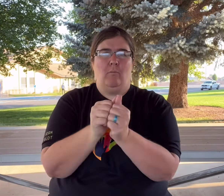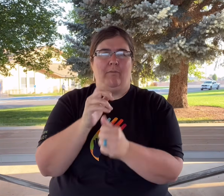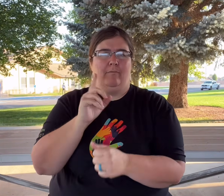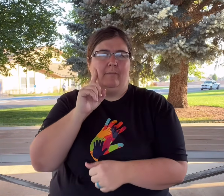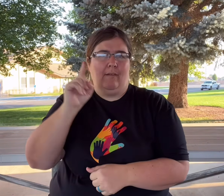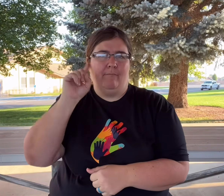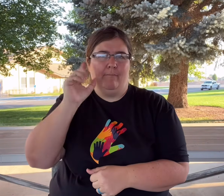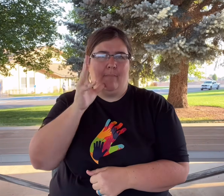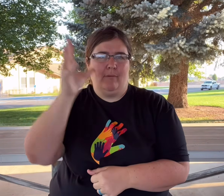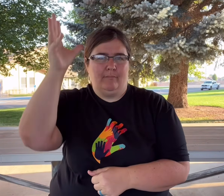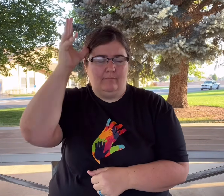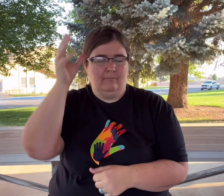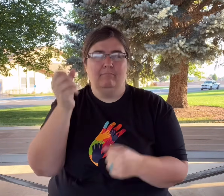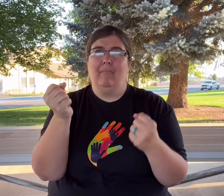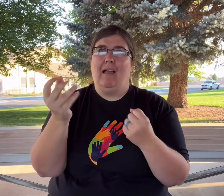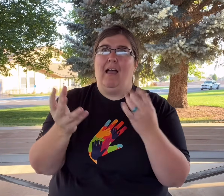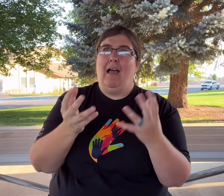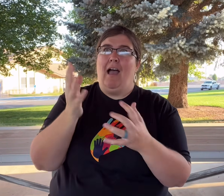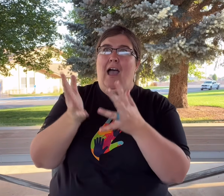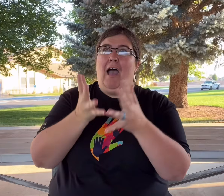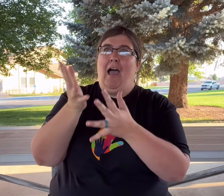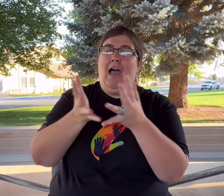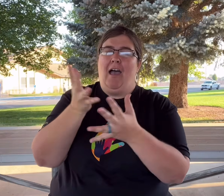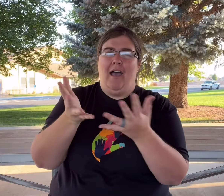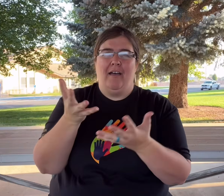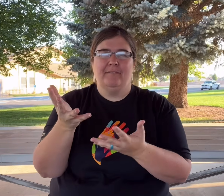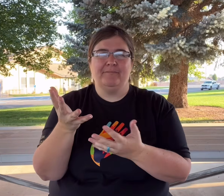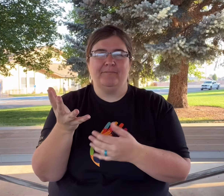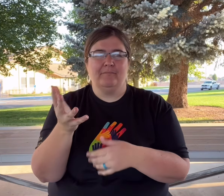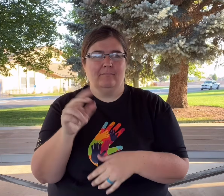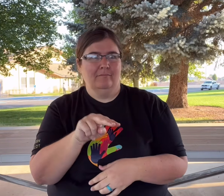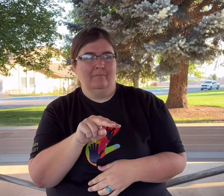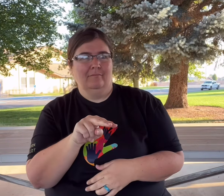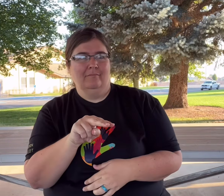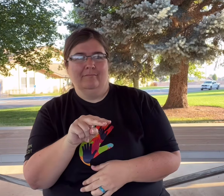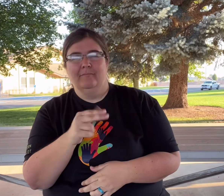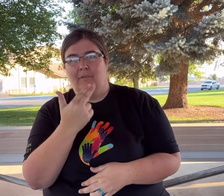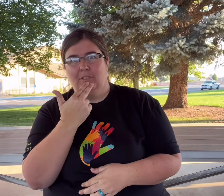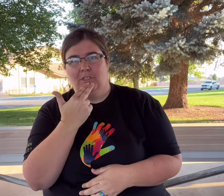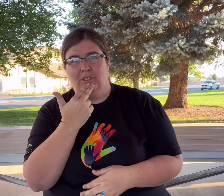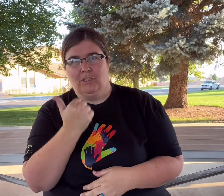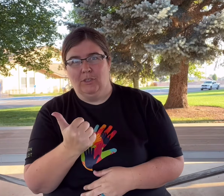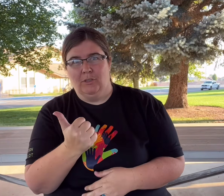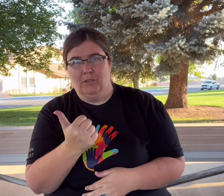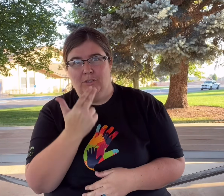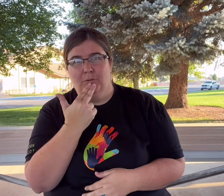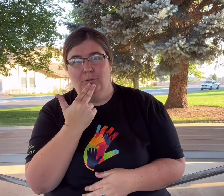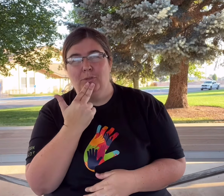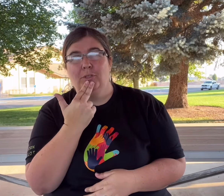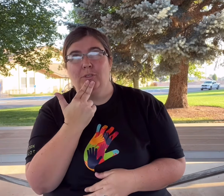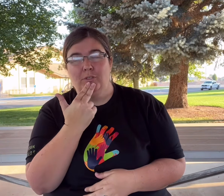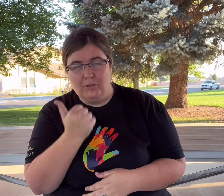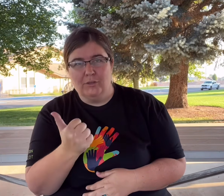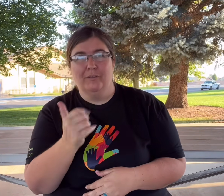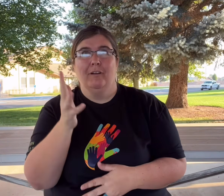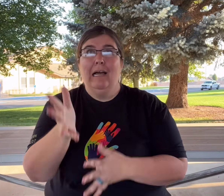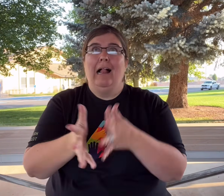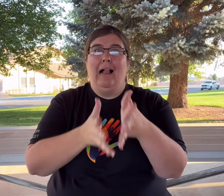sign language with its deaf parents, just babbling away. And I was stunned because it was absolutely adorable, just